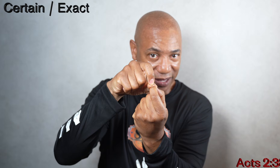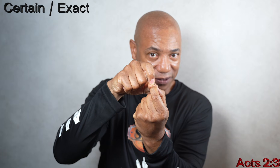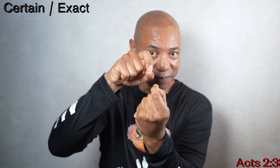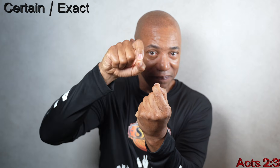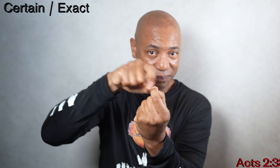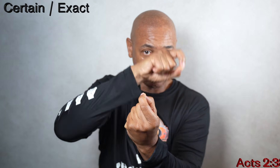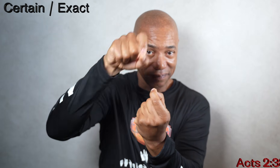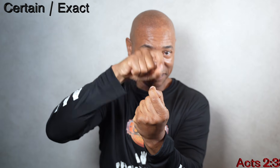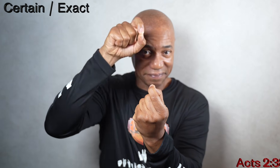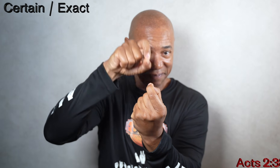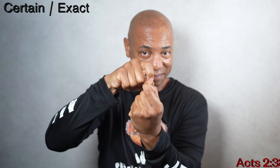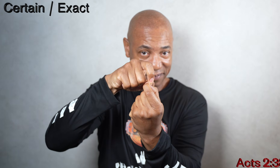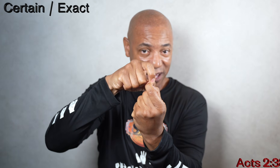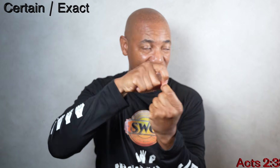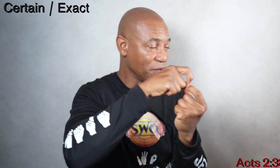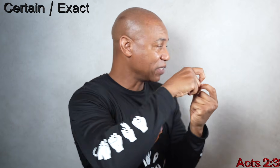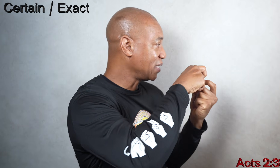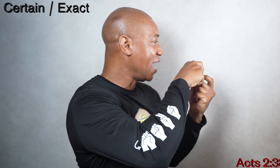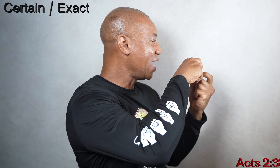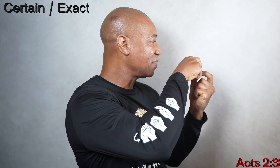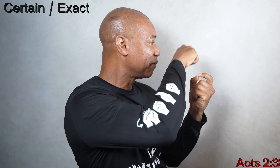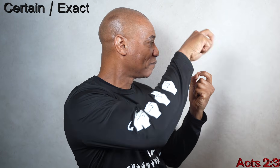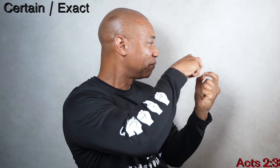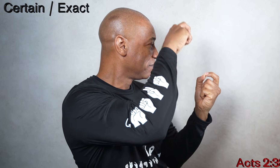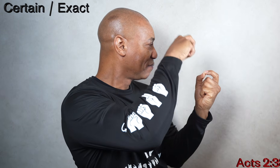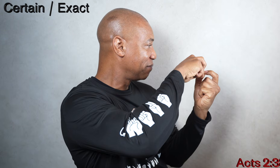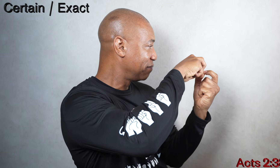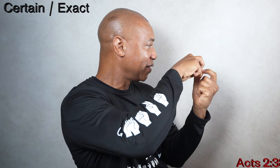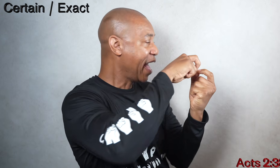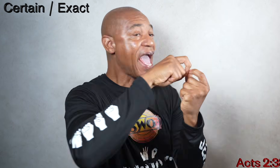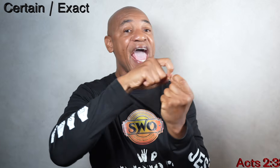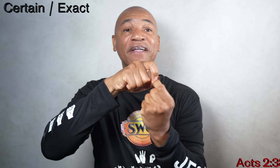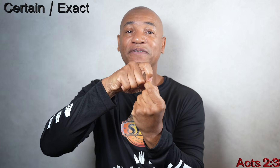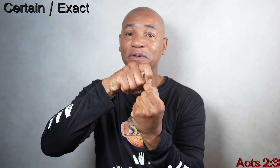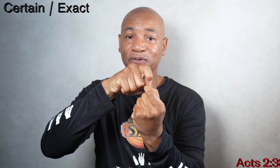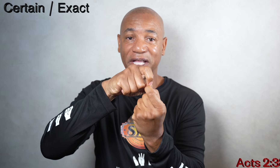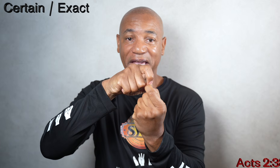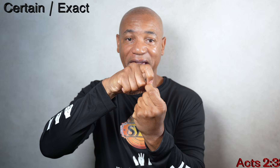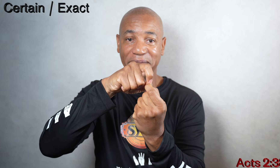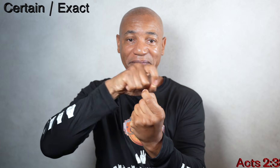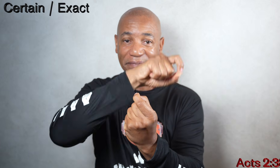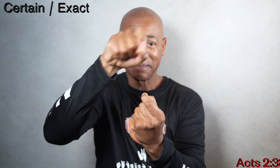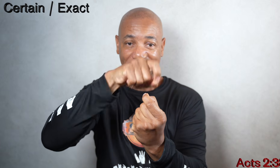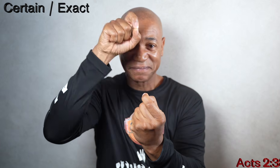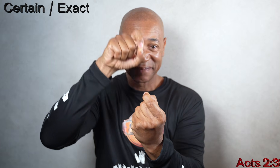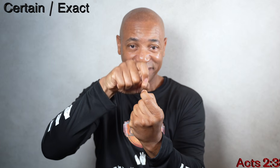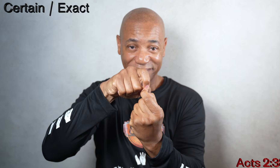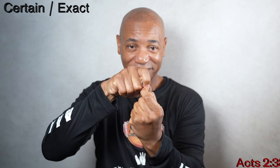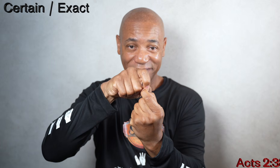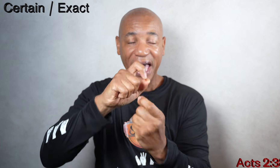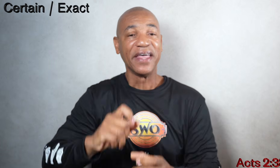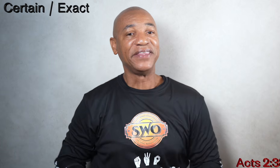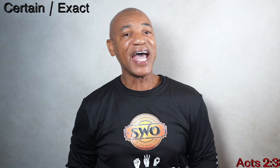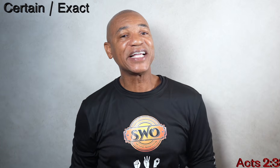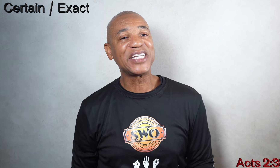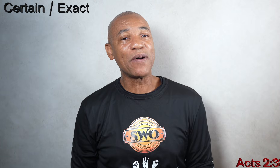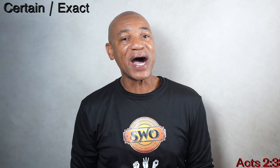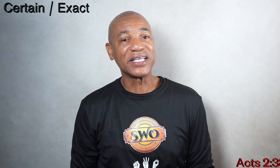together. From the side and from the front again. That is how I